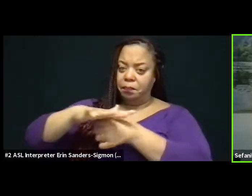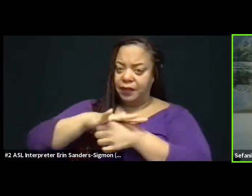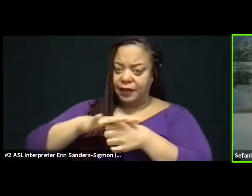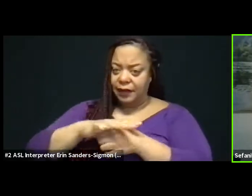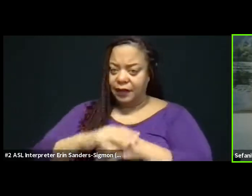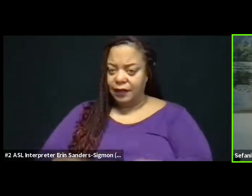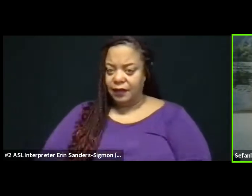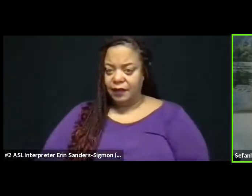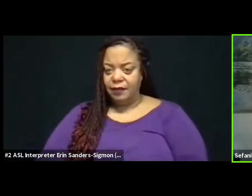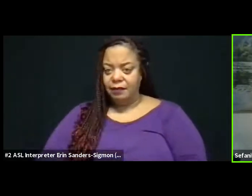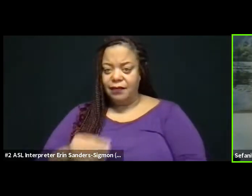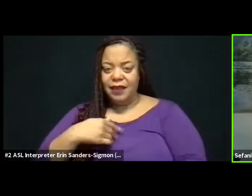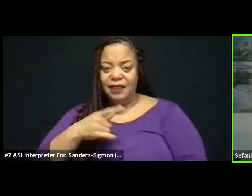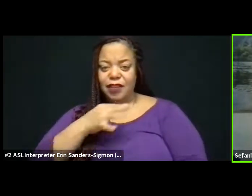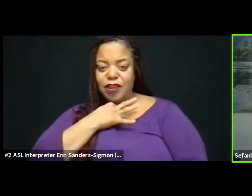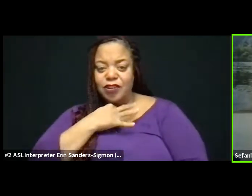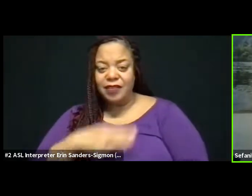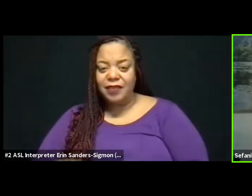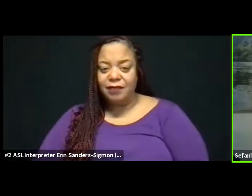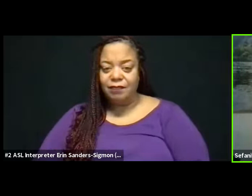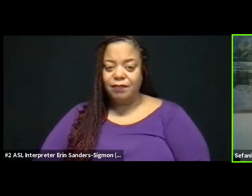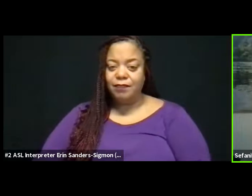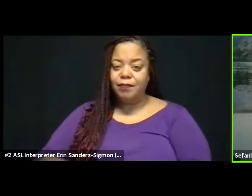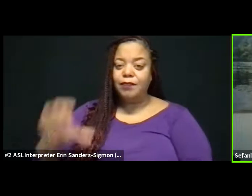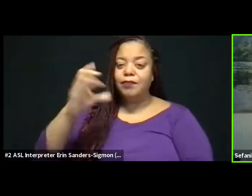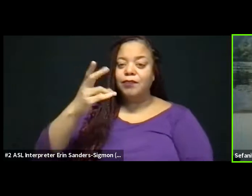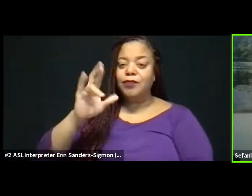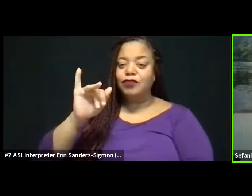out with a final question.